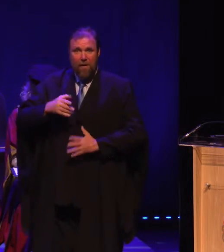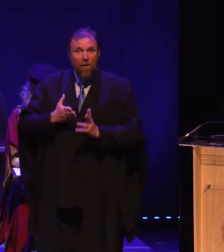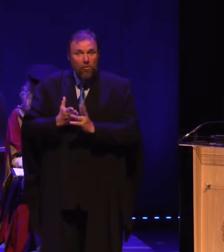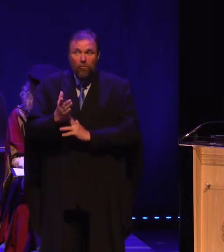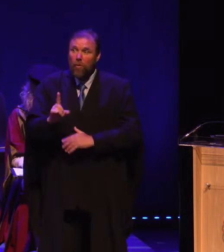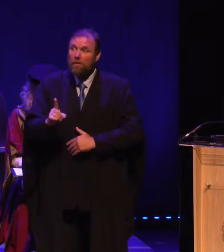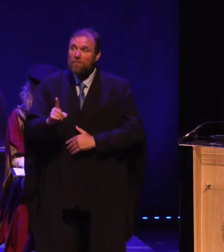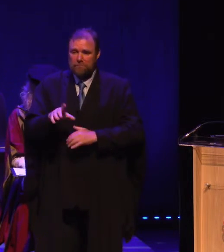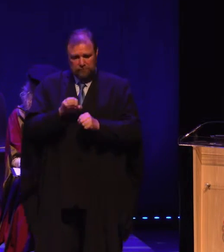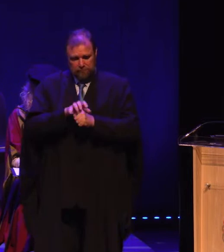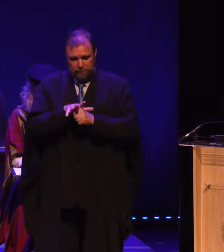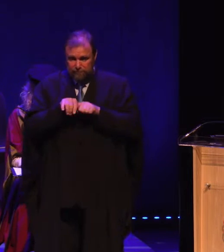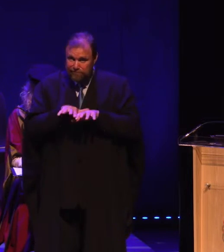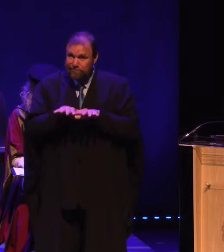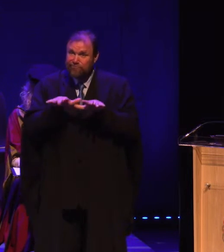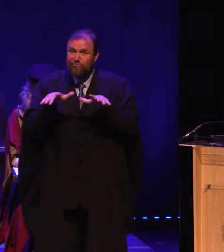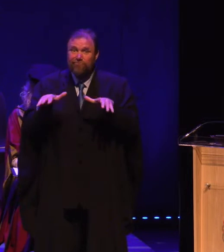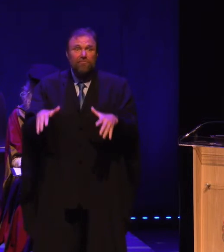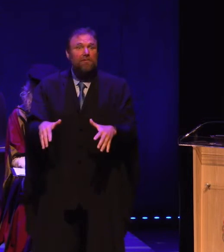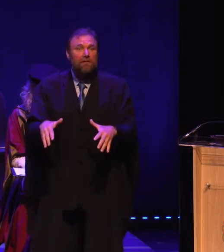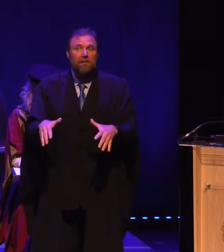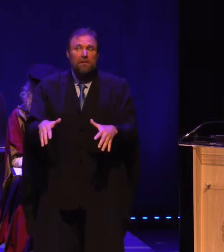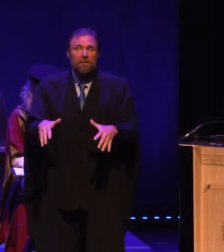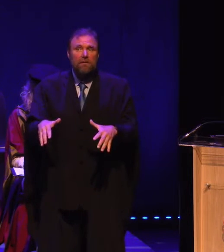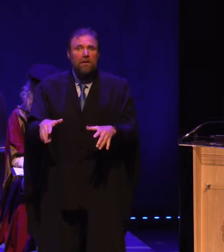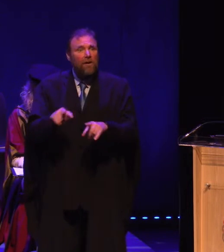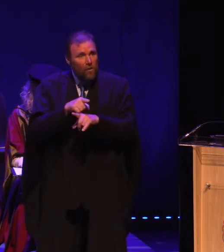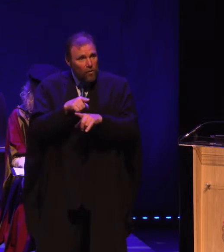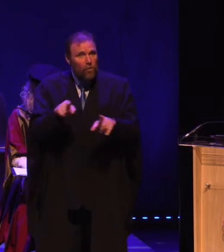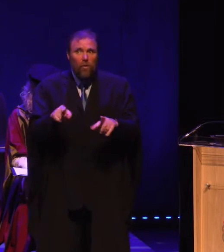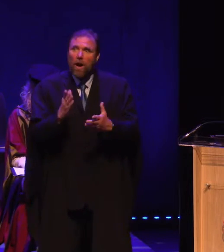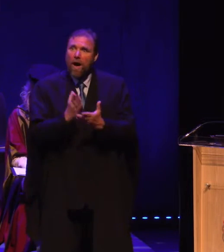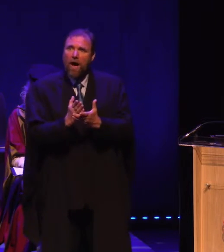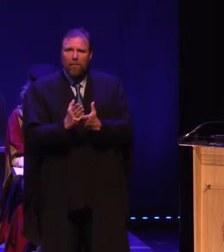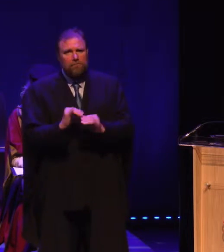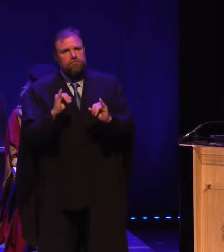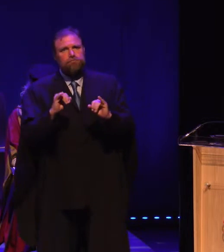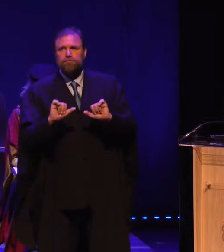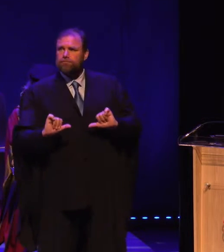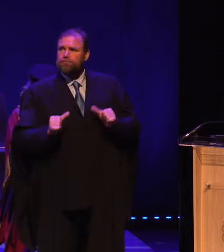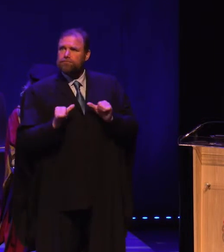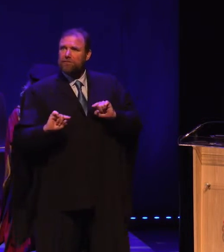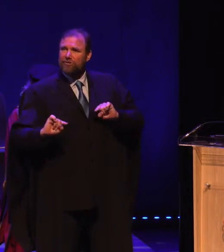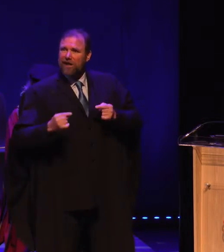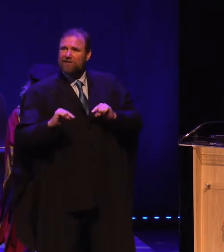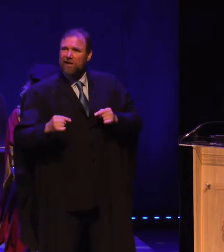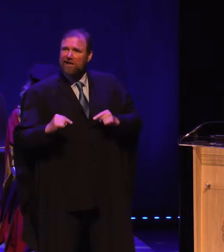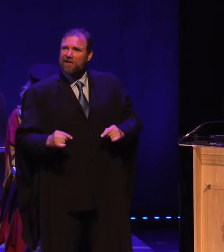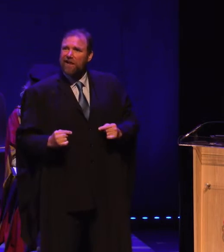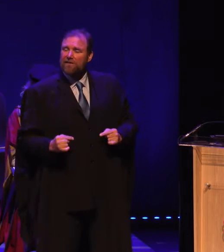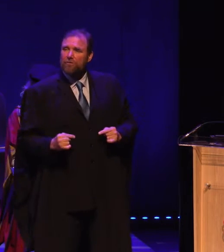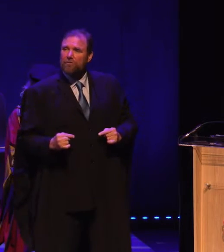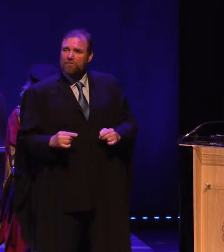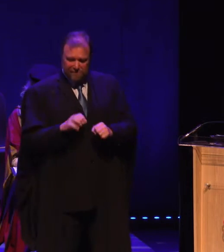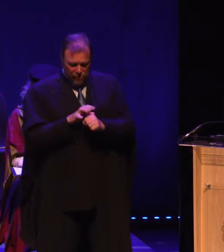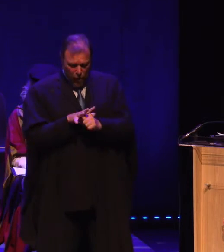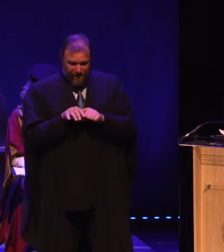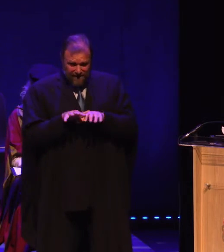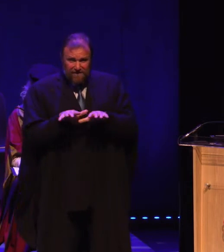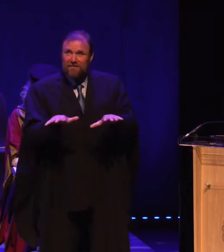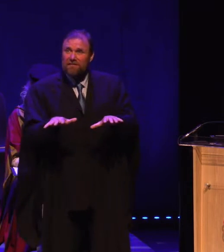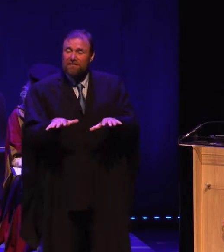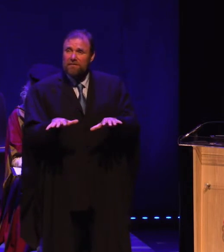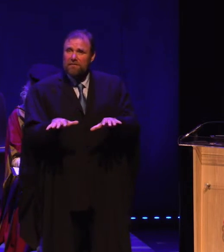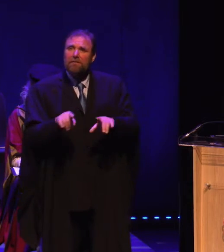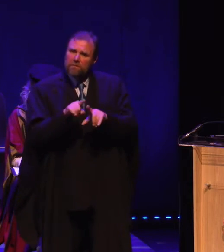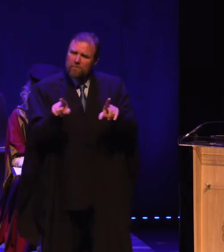pandemic, where you overcame some of the most difficult challenges in the most difficult of